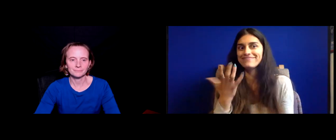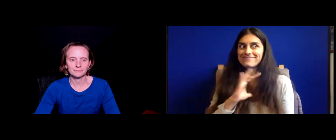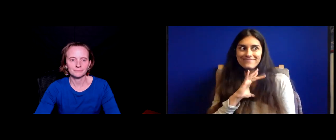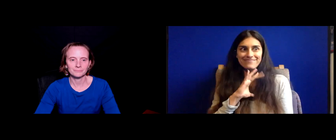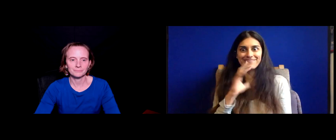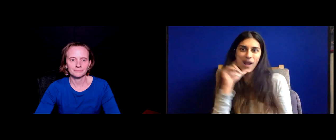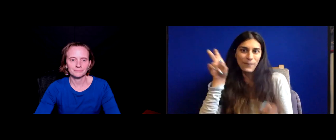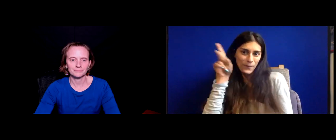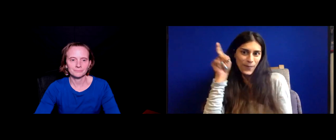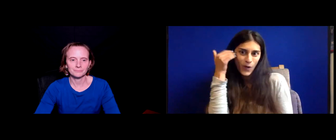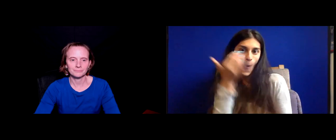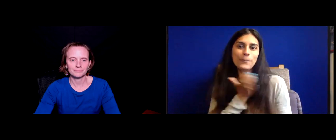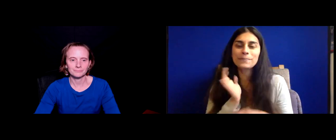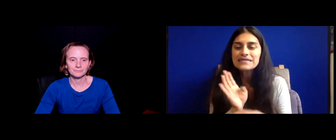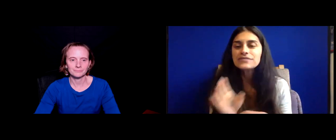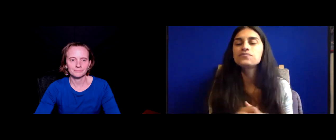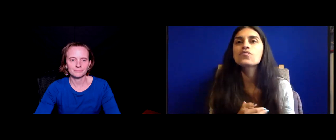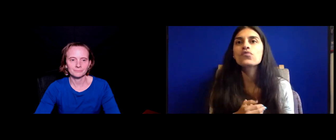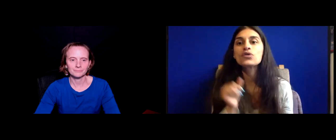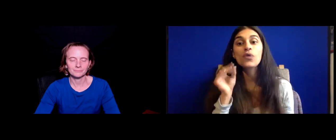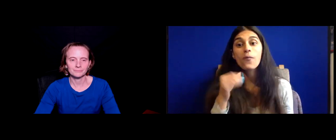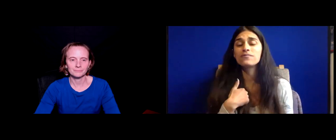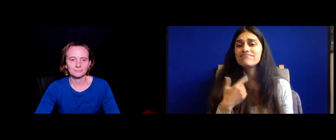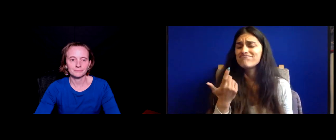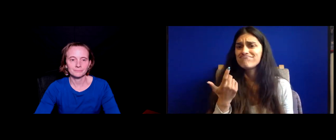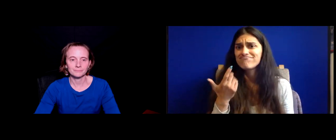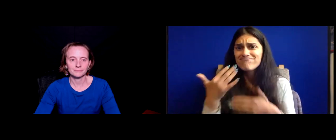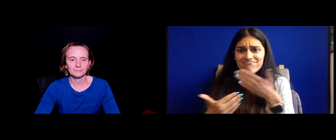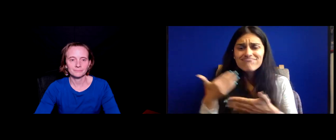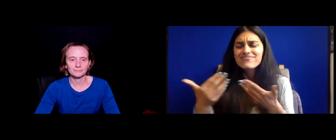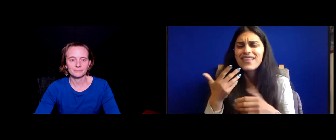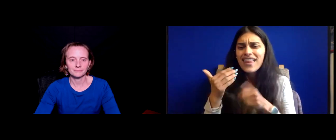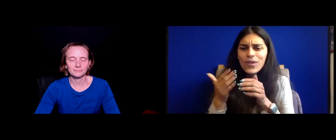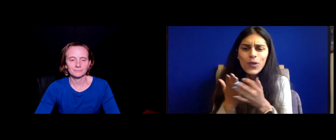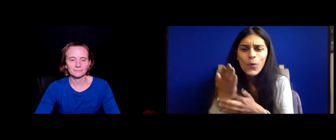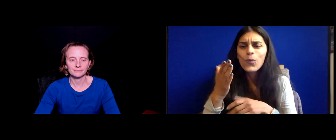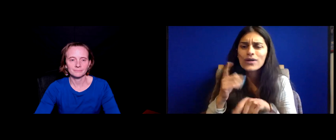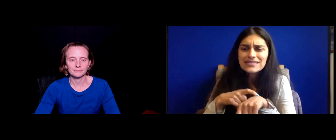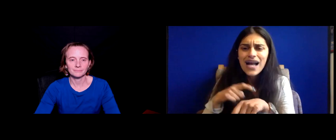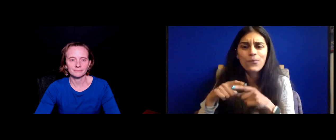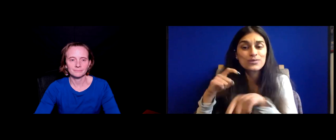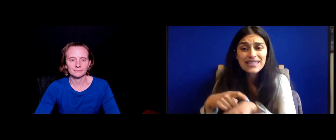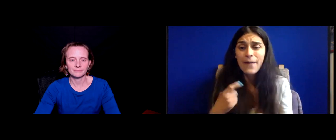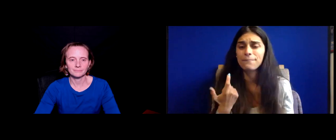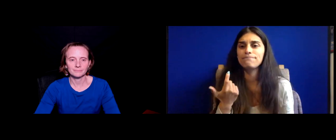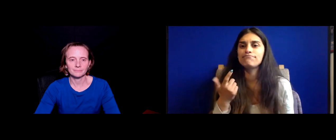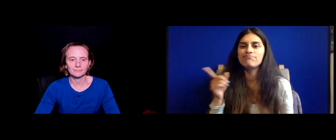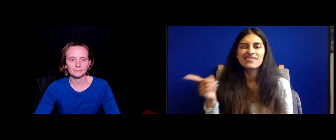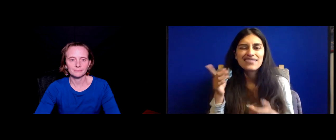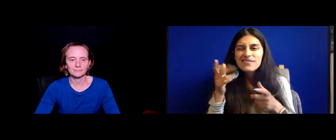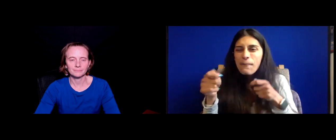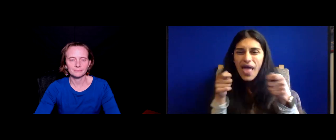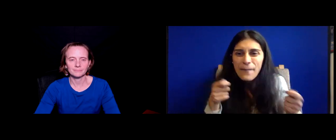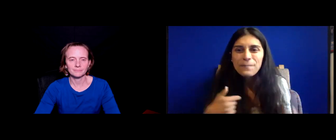myself because, you know, I thought it was so great. And I didn't think it was anybody else's business. So as time went